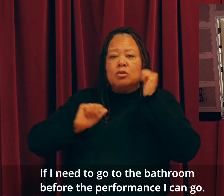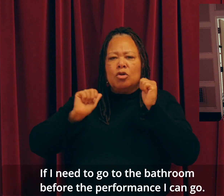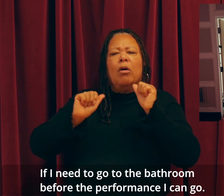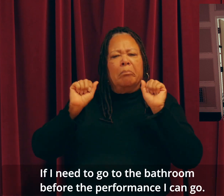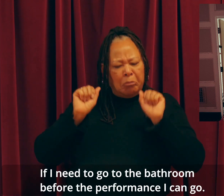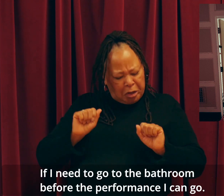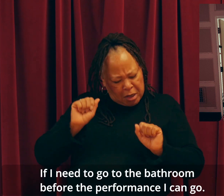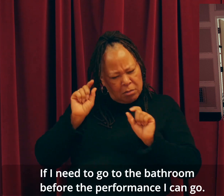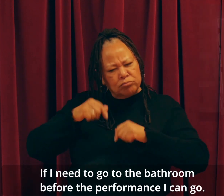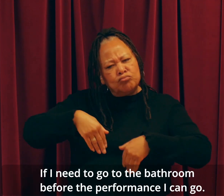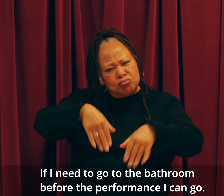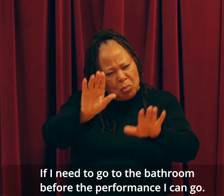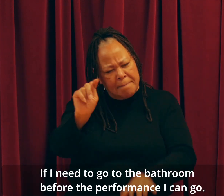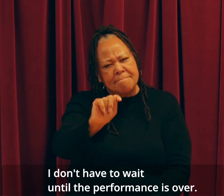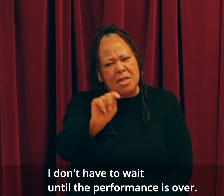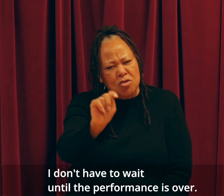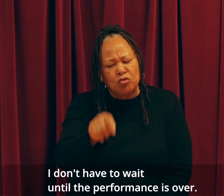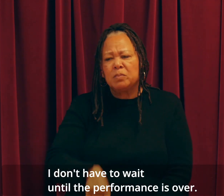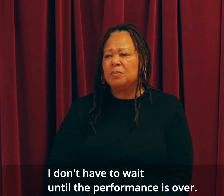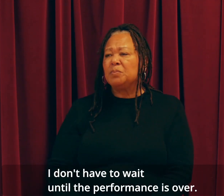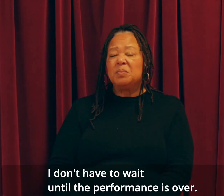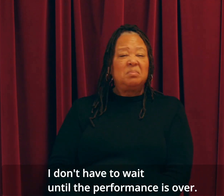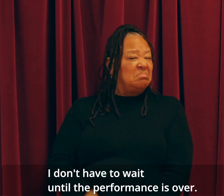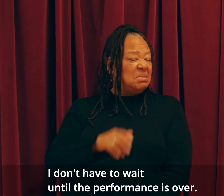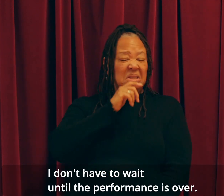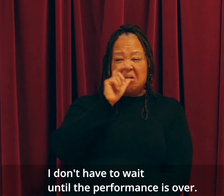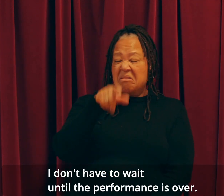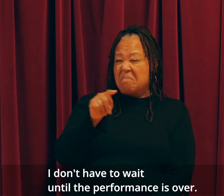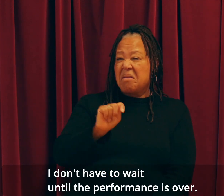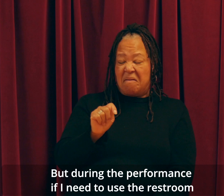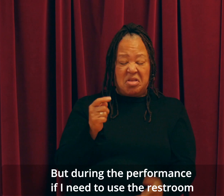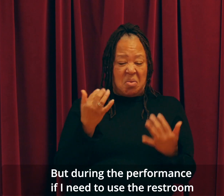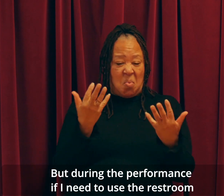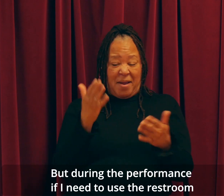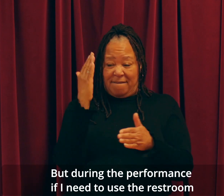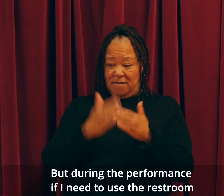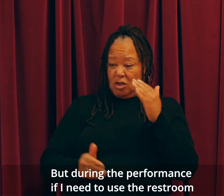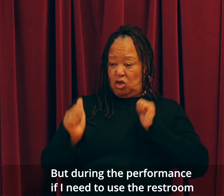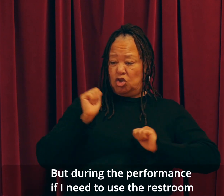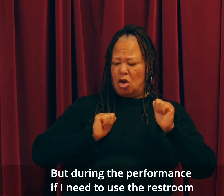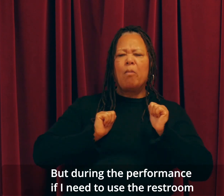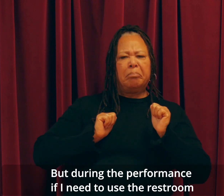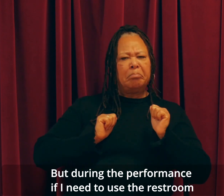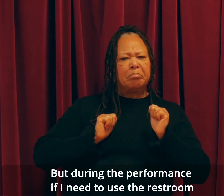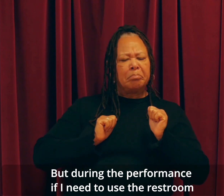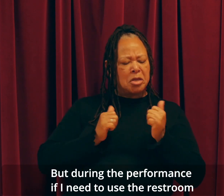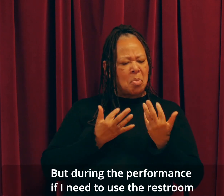If I need to go to the bathroom before the performance, I can go. I don't have to wait until the performance is over. But during the performance, if I need to